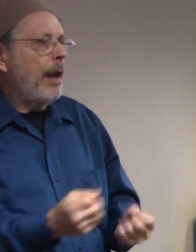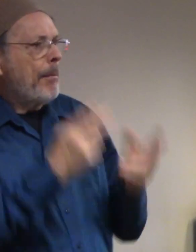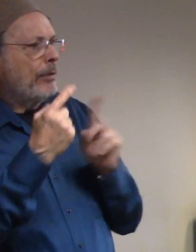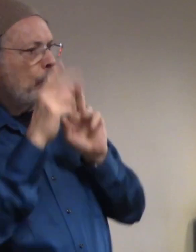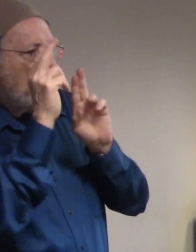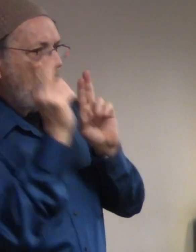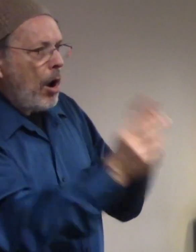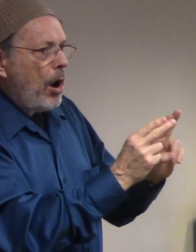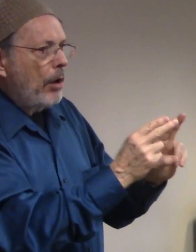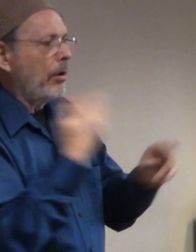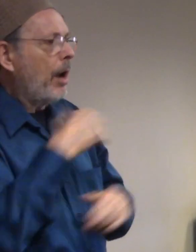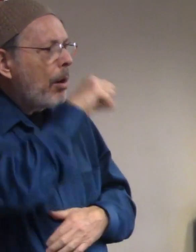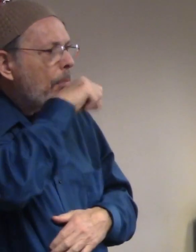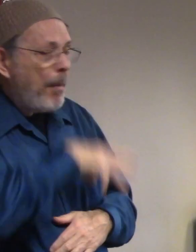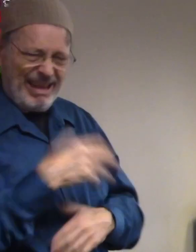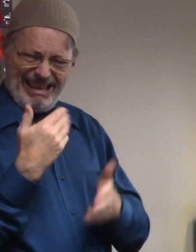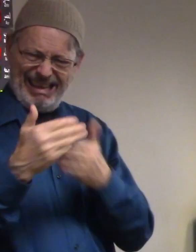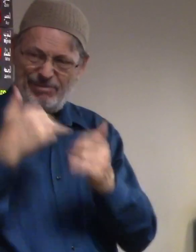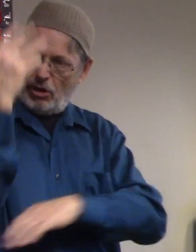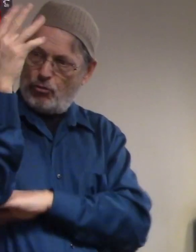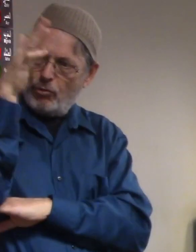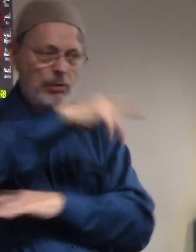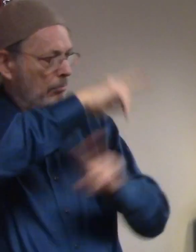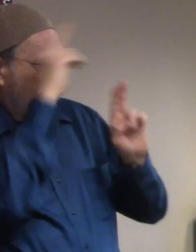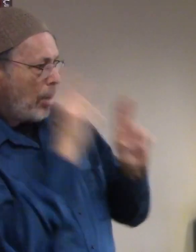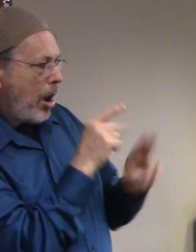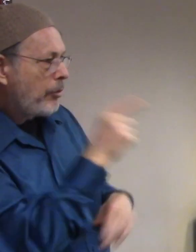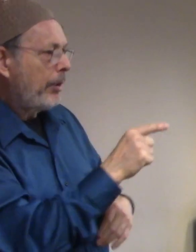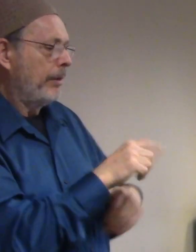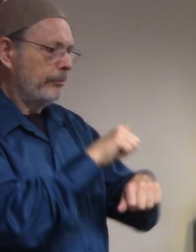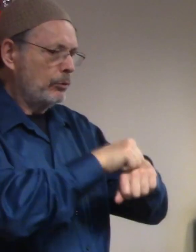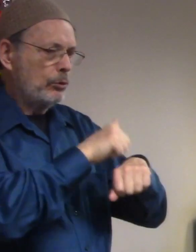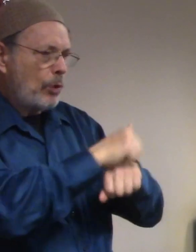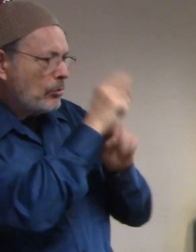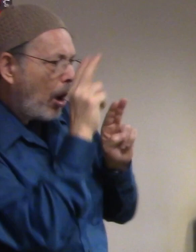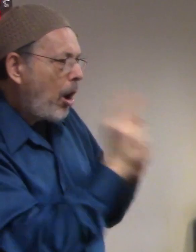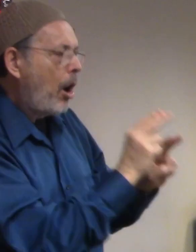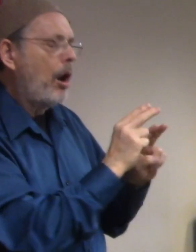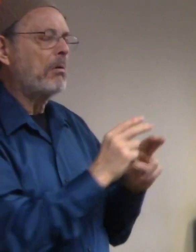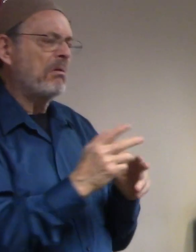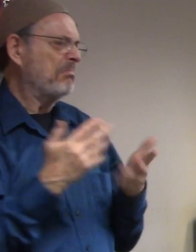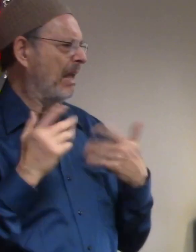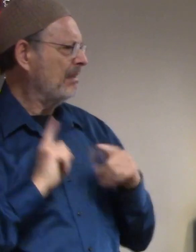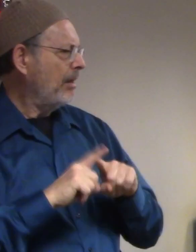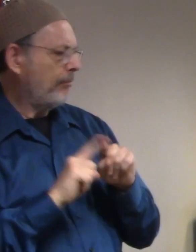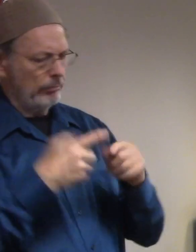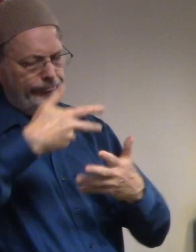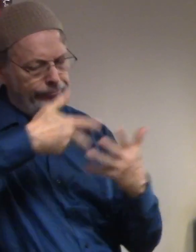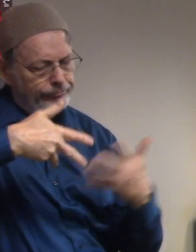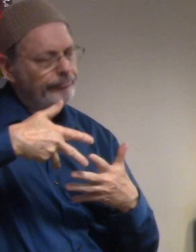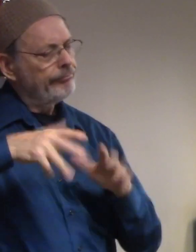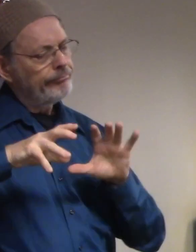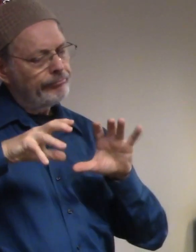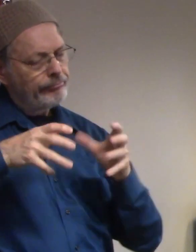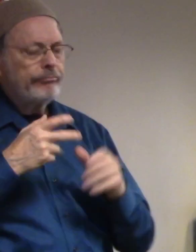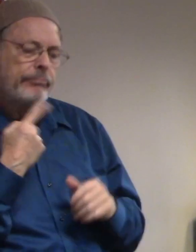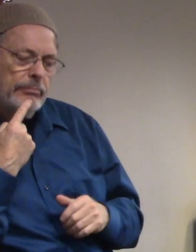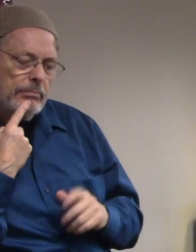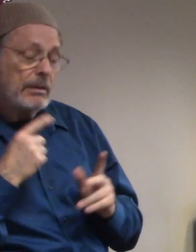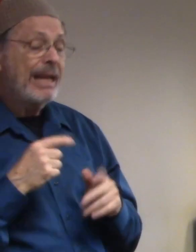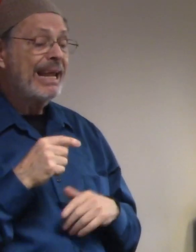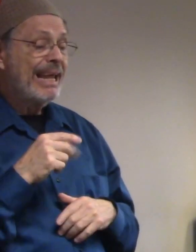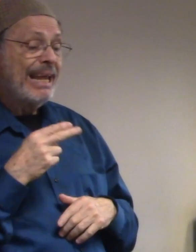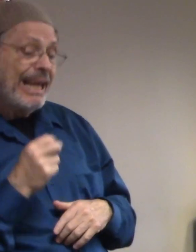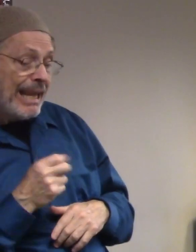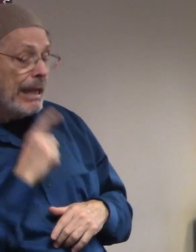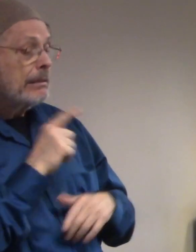sallam? A tree, when on an expedition he went, narrated by Yala ibn Murah al-Thaqafi, he comes, the Prophet sallallahu alayhi wa sallam is sleeping on